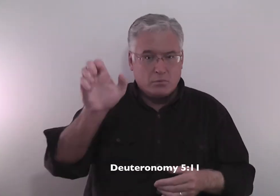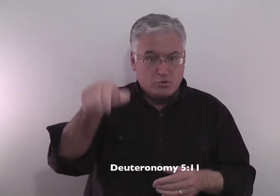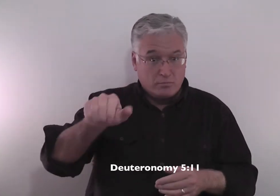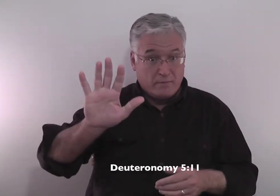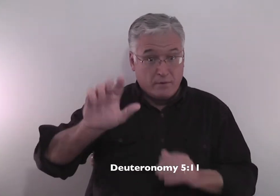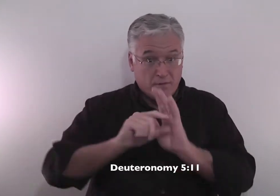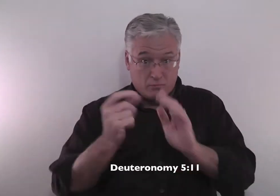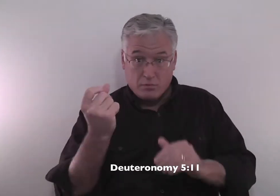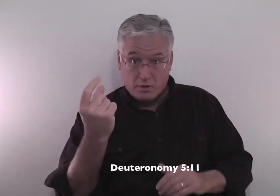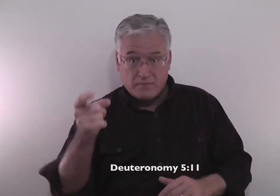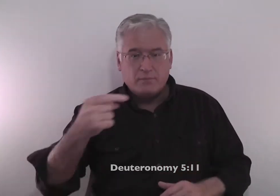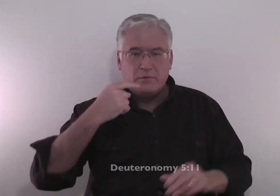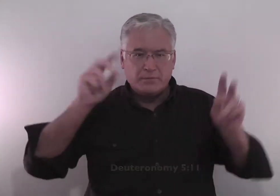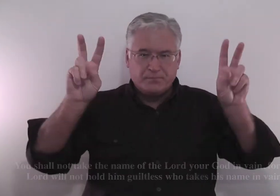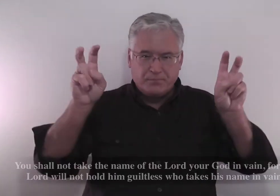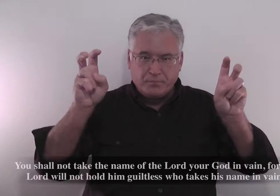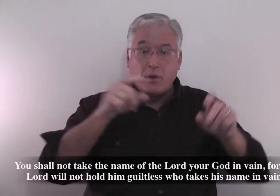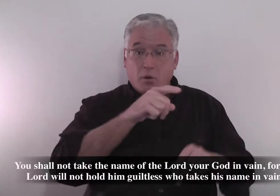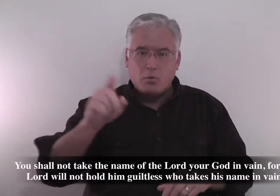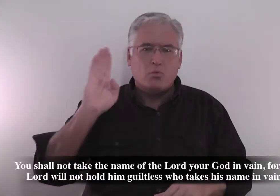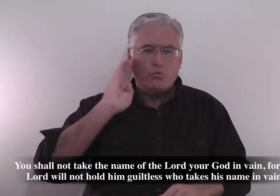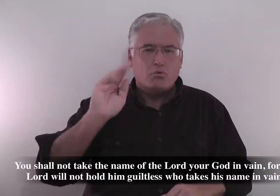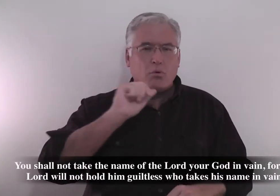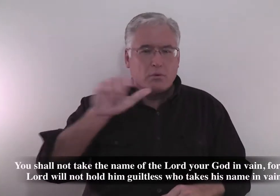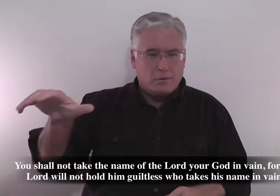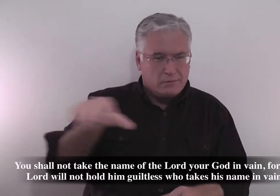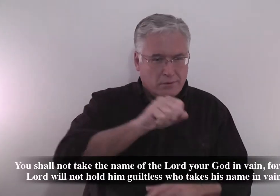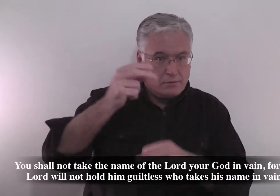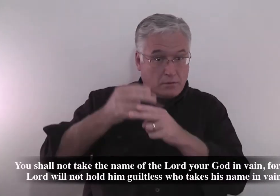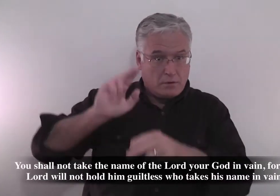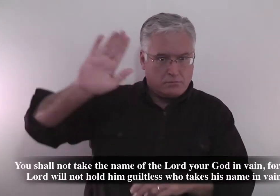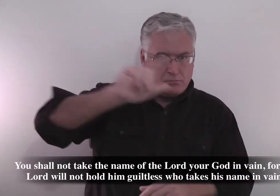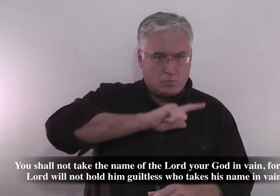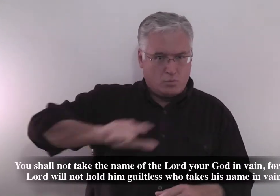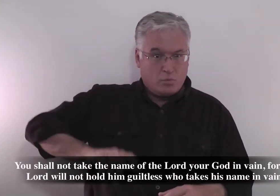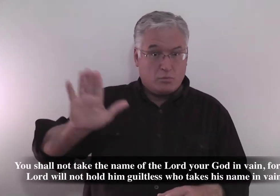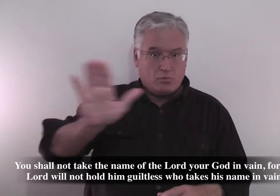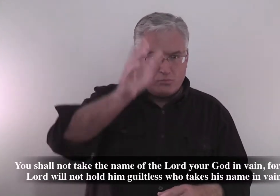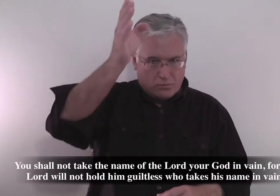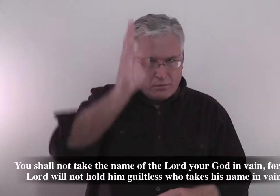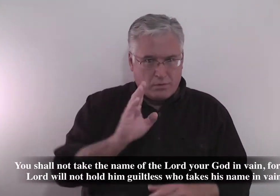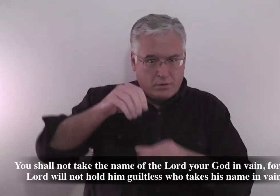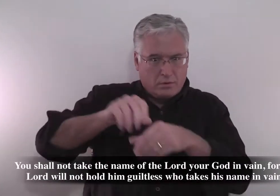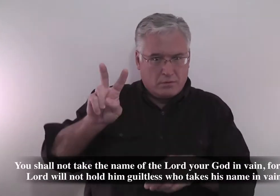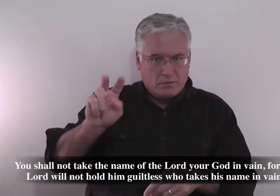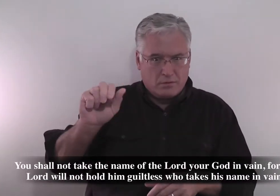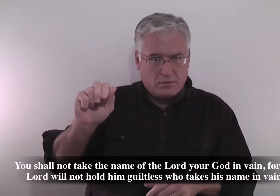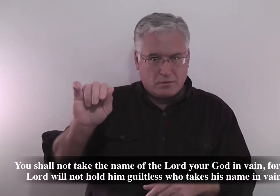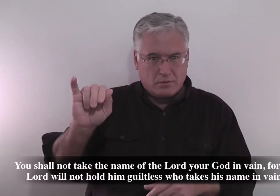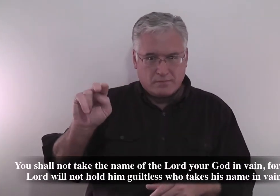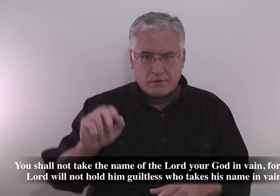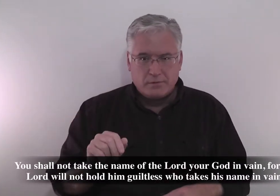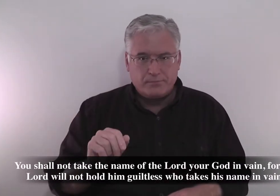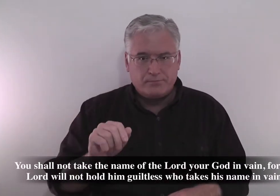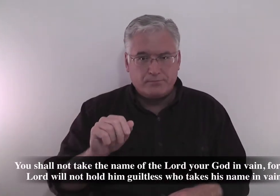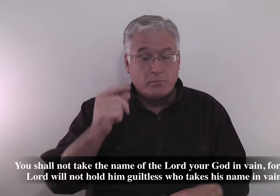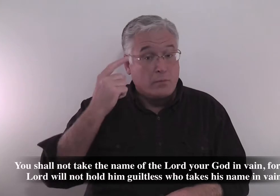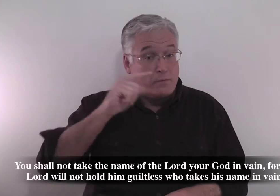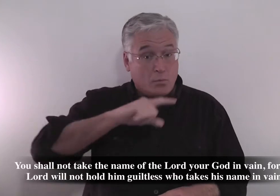In Deuteronomy 5:11, it says that you shall not take the name of the Lord your God in vain,